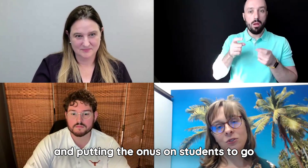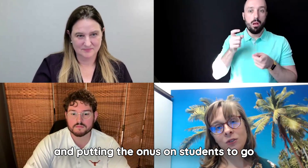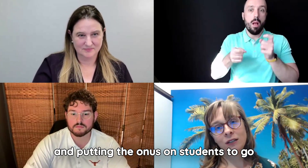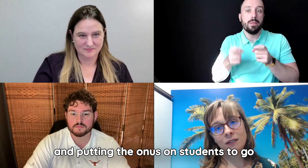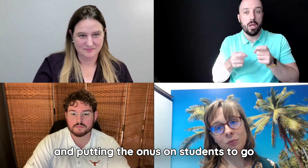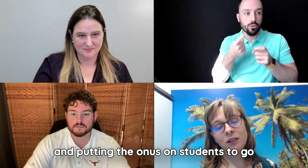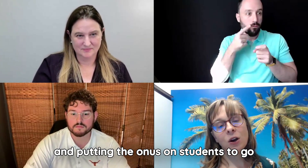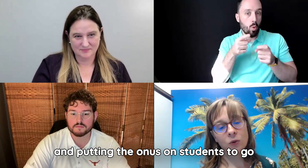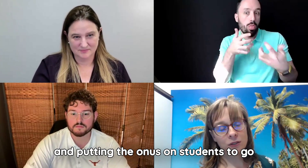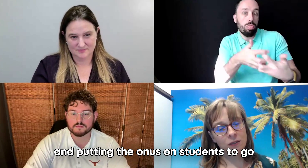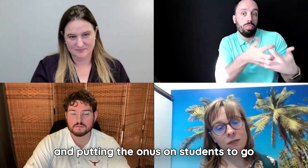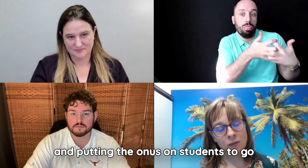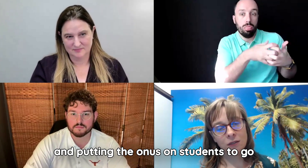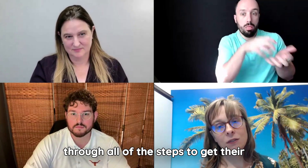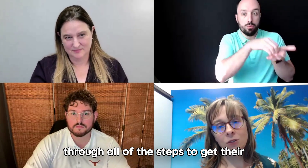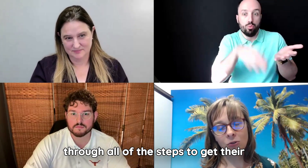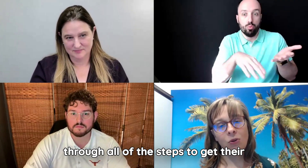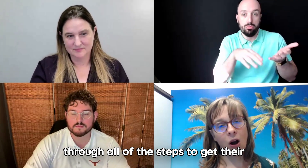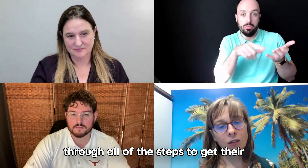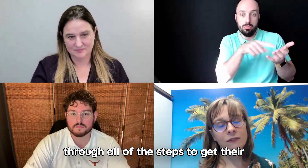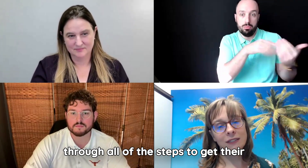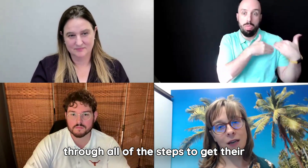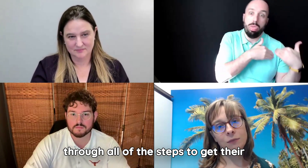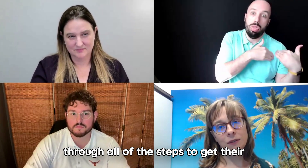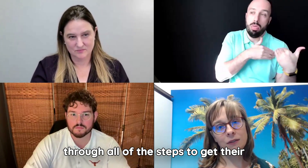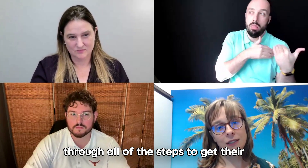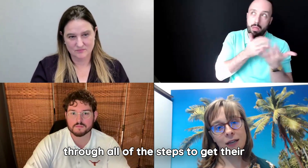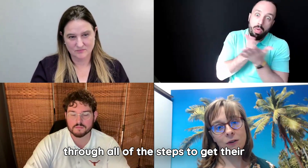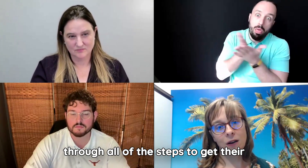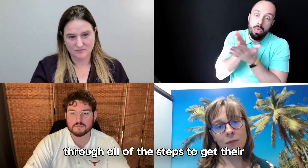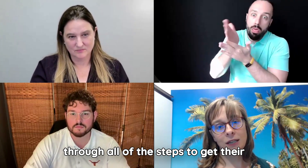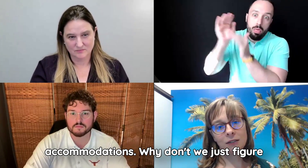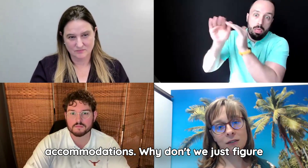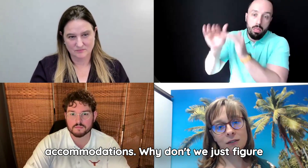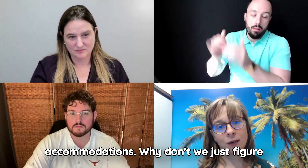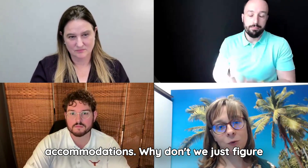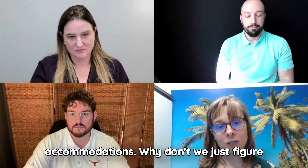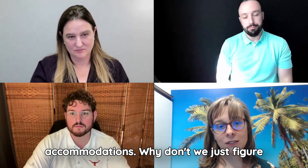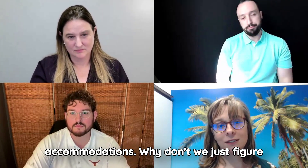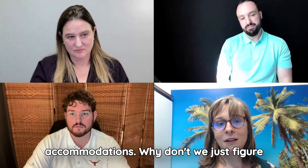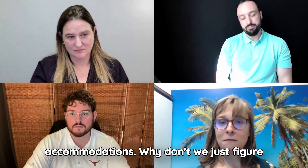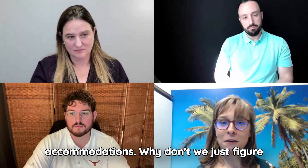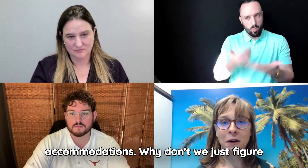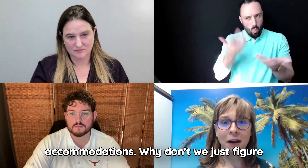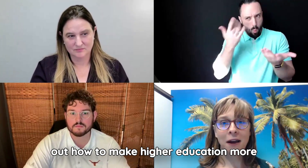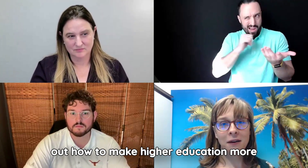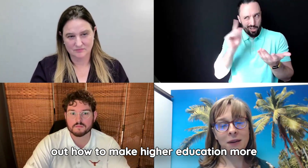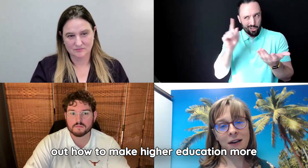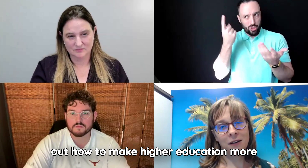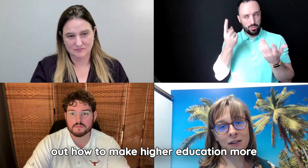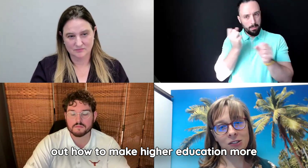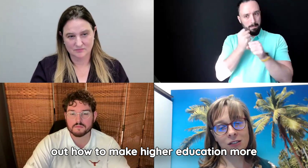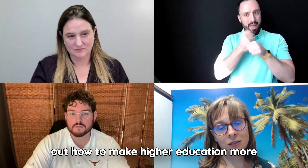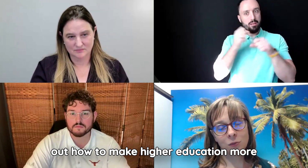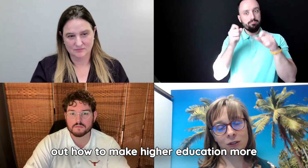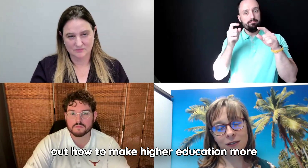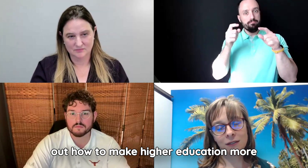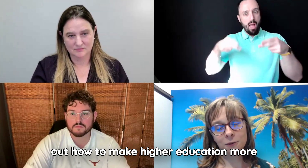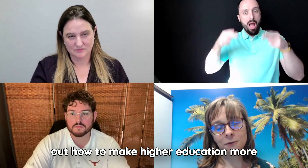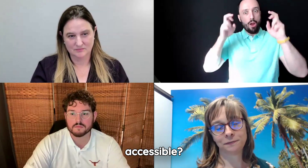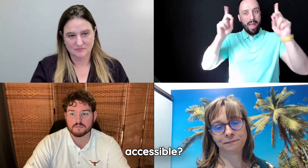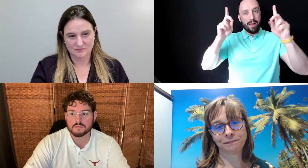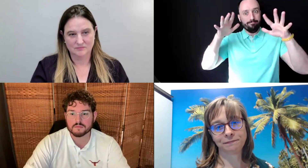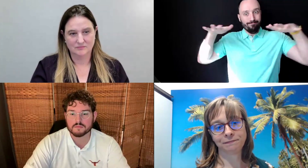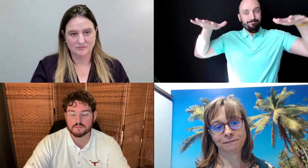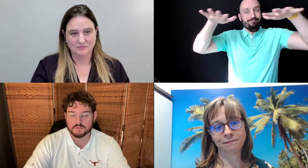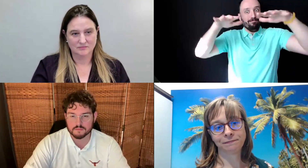individual students and putting the onus on students to go through all of the steps to get their accommodations. Why don't we just figure out how to make higher education more